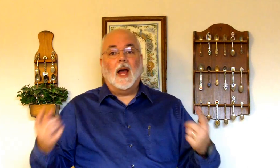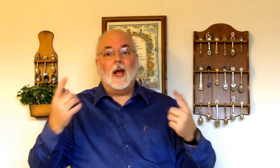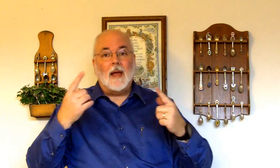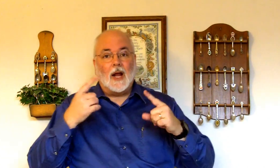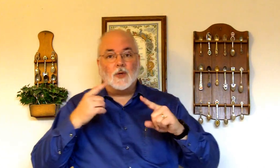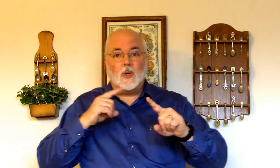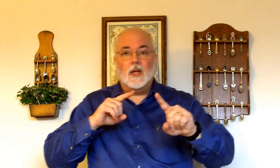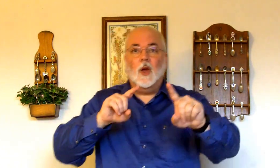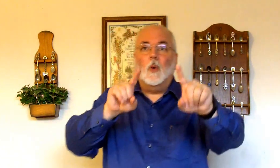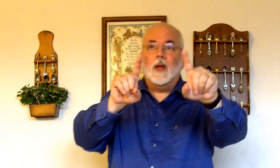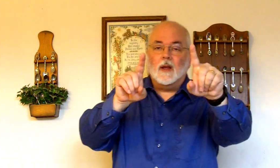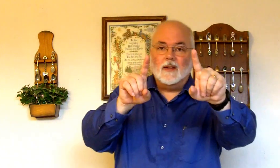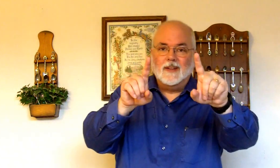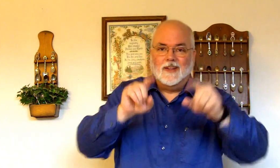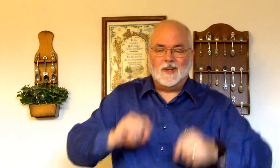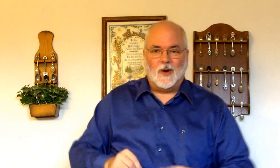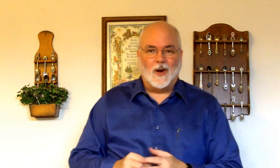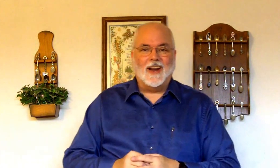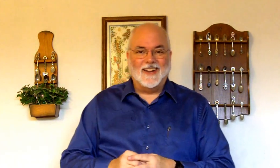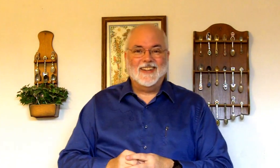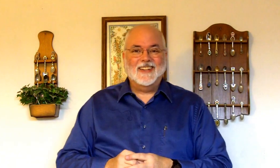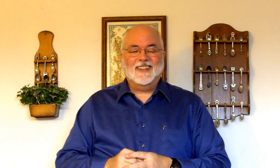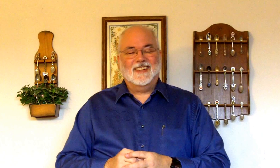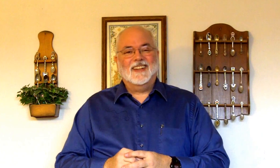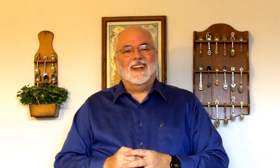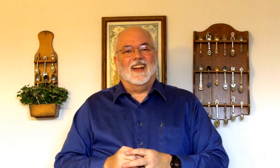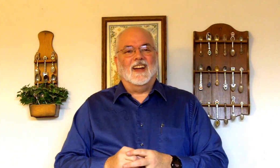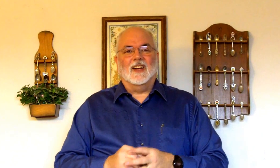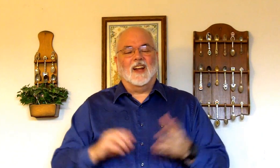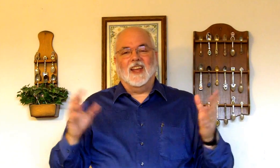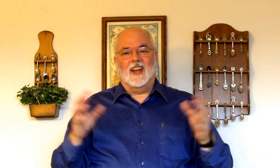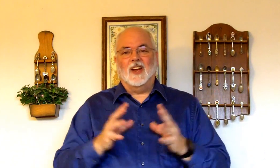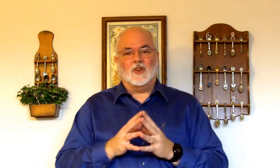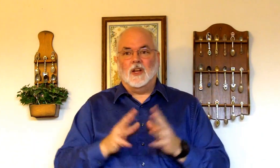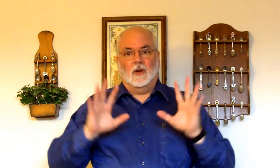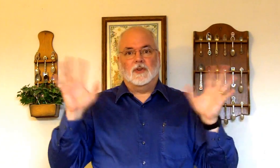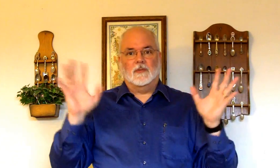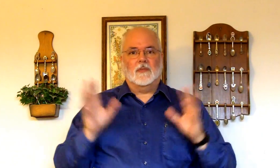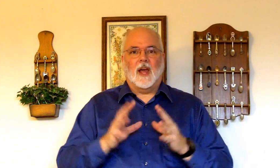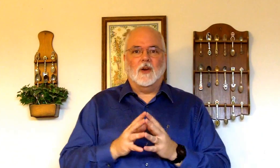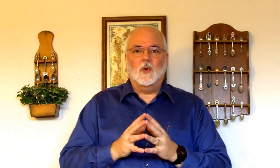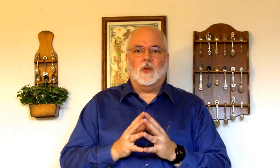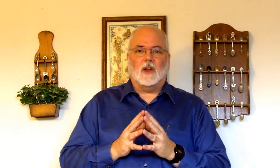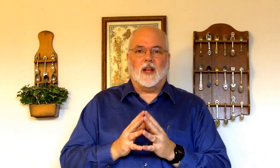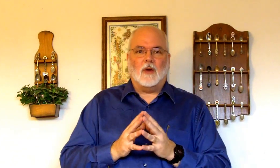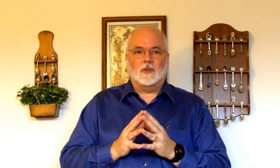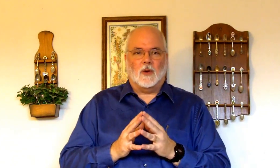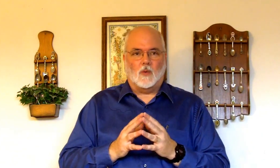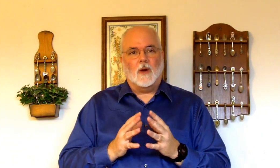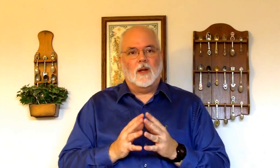I'm actually going. All right? Again, English language. I don't know who thought that was the right way.